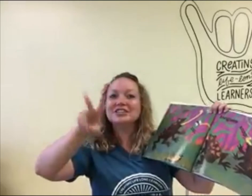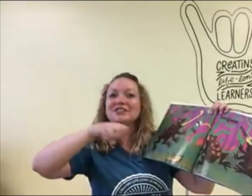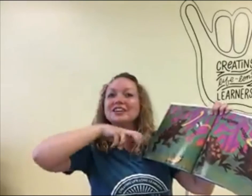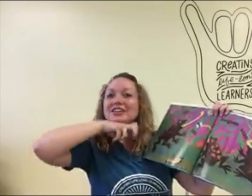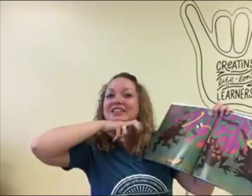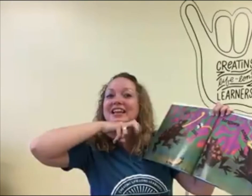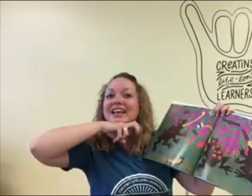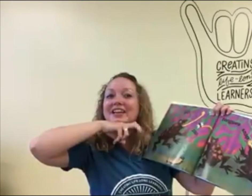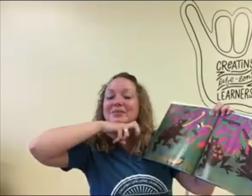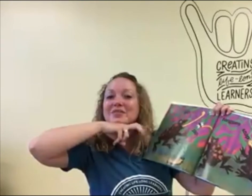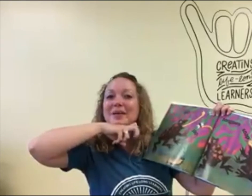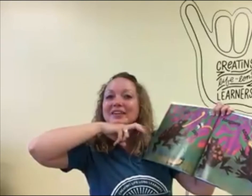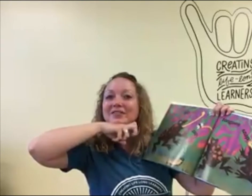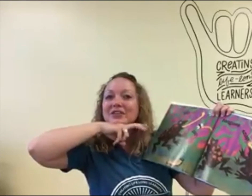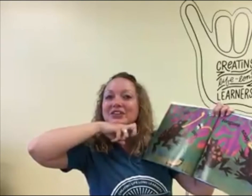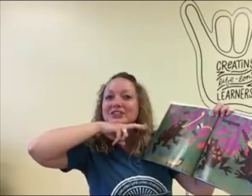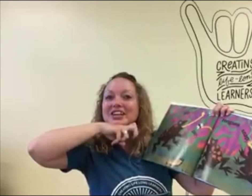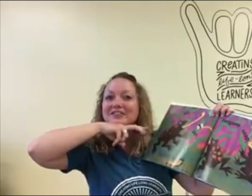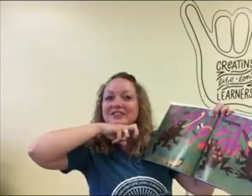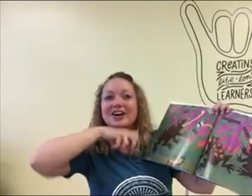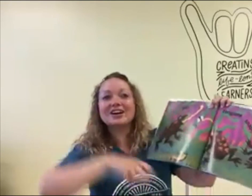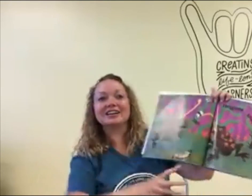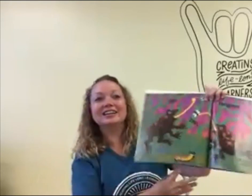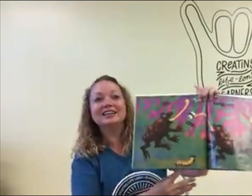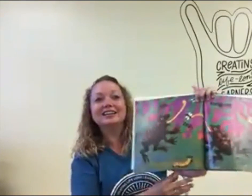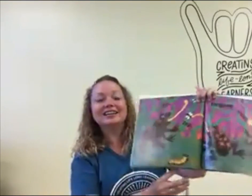fingers and you move it back and forth under your chin. Frog.